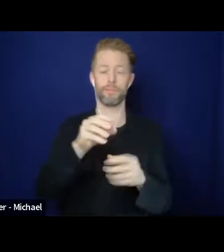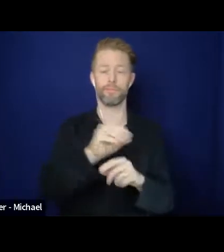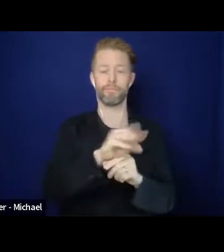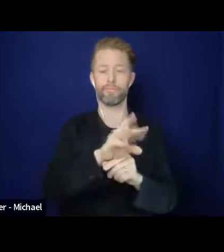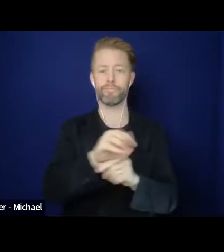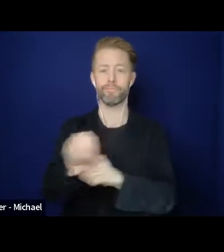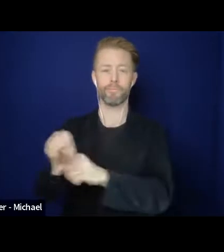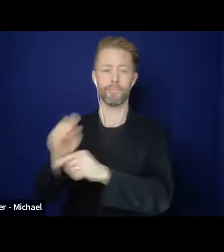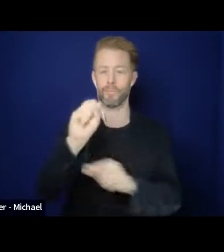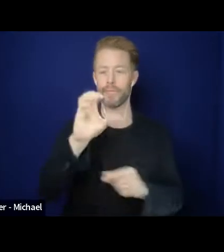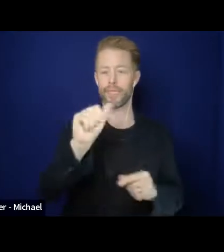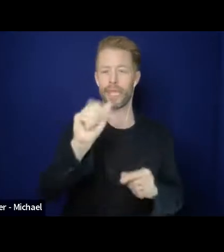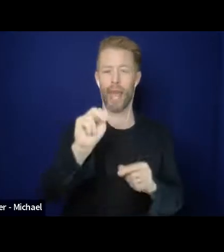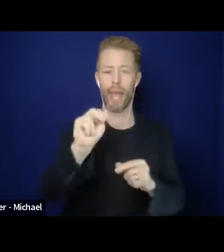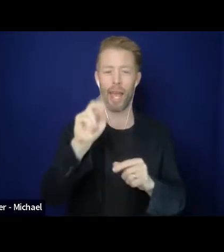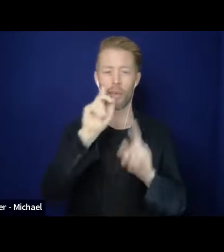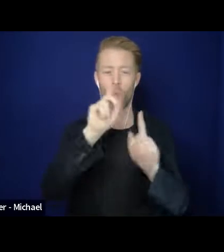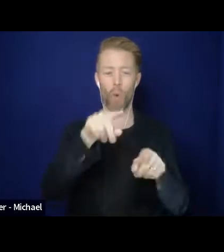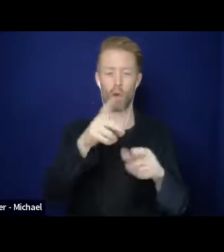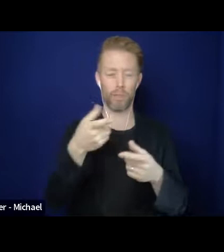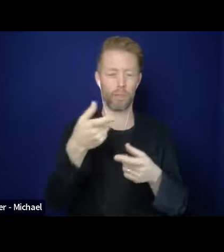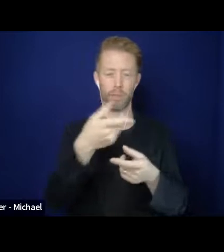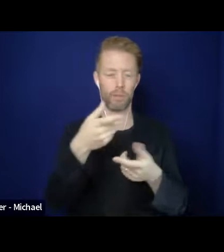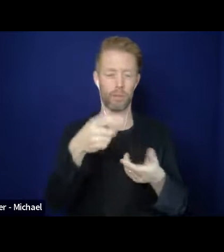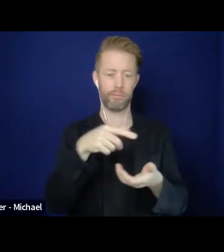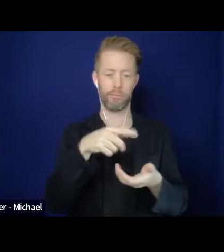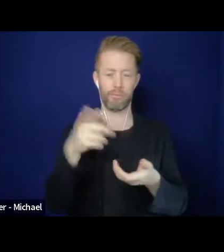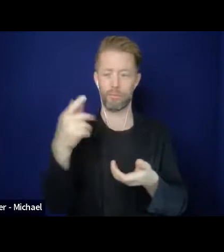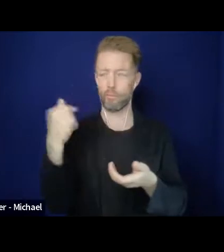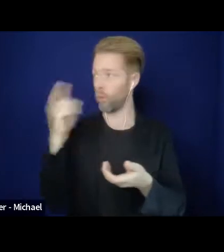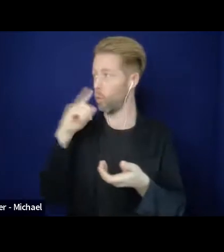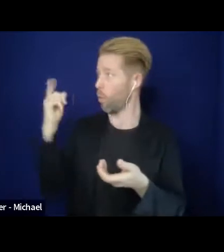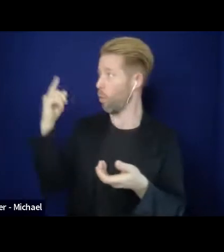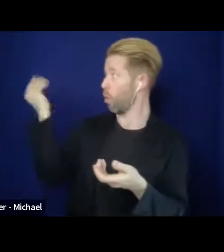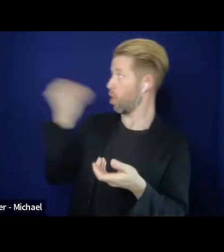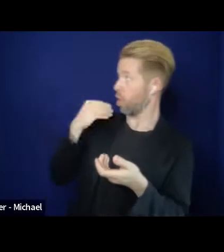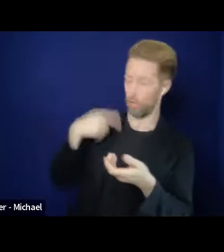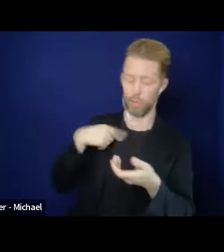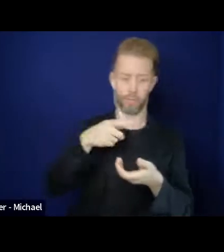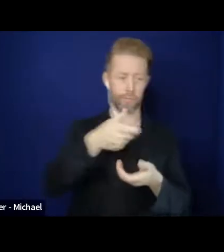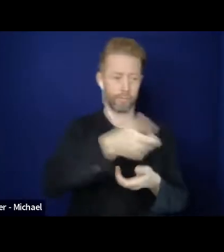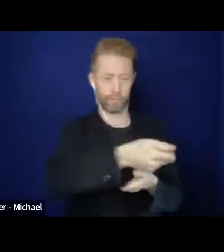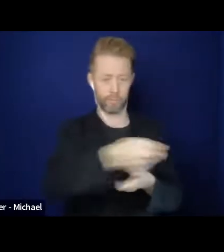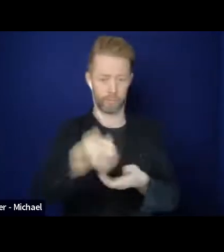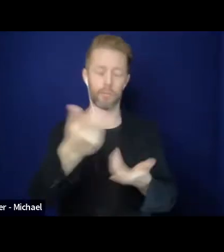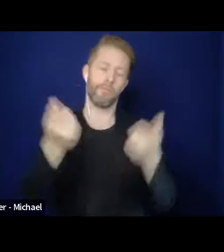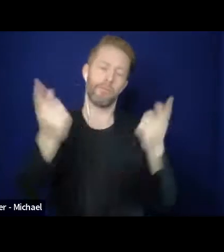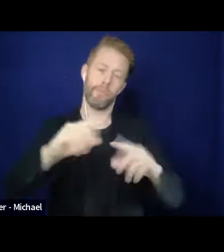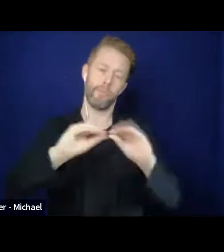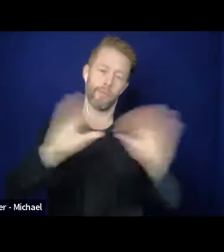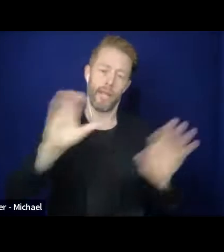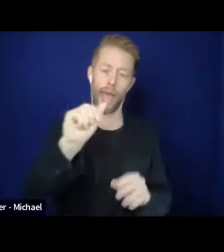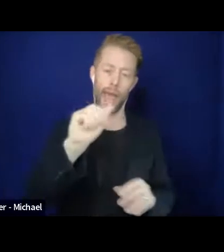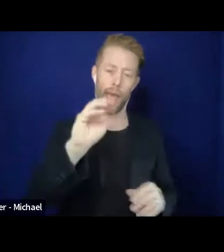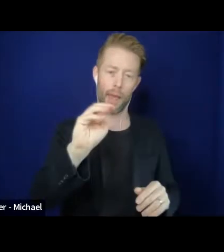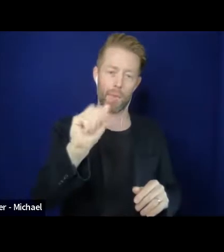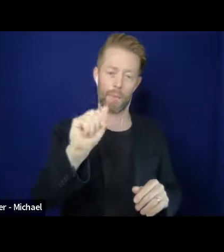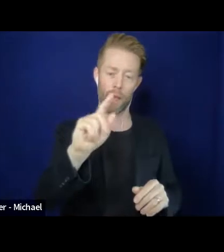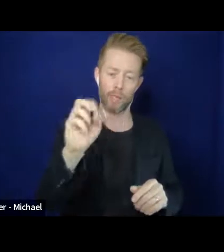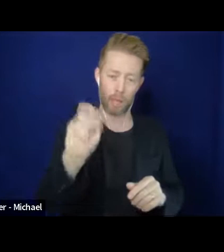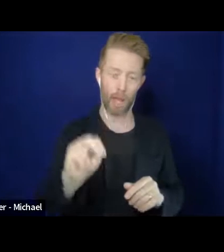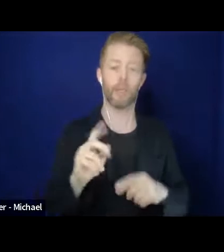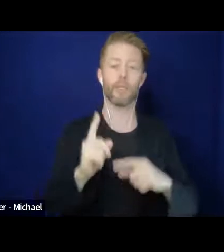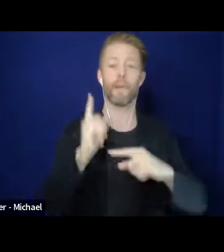orders in and out to go through and fulfill orders that have been brought in. This happens not just in places like Amazon warehouses, it also happens at places